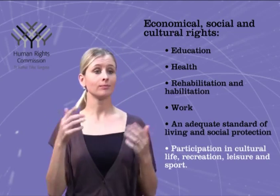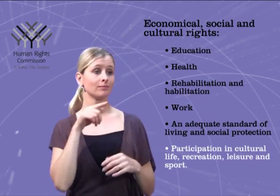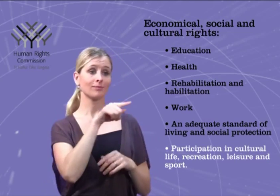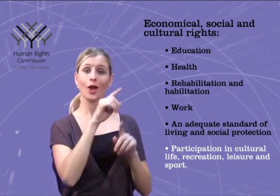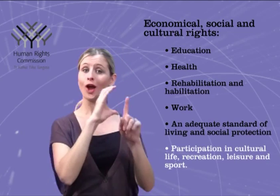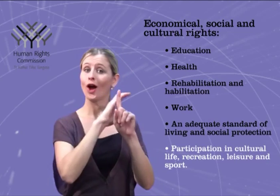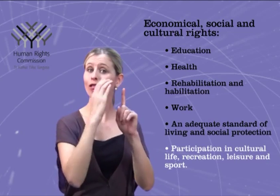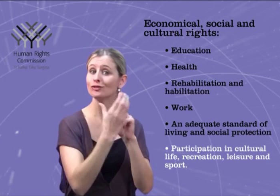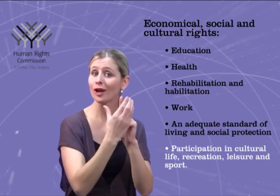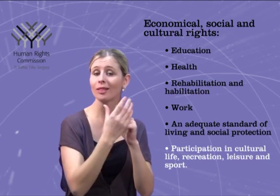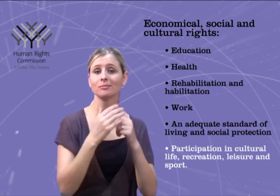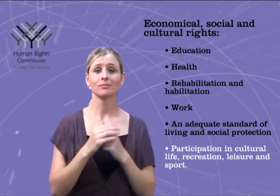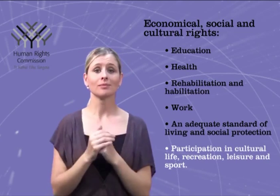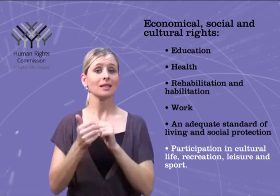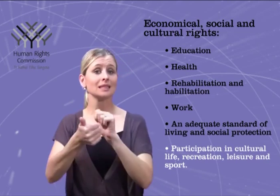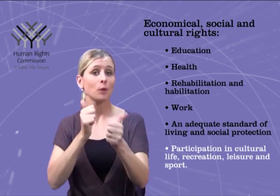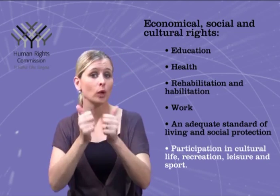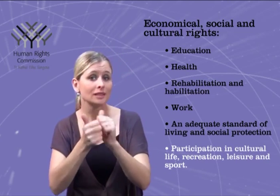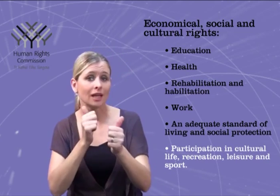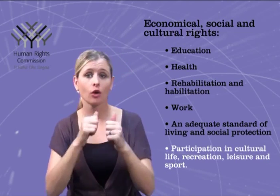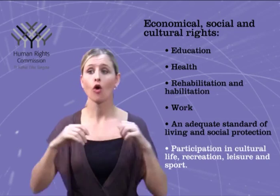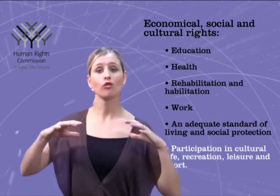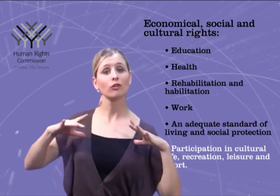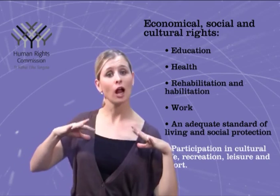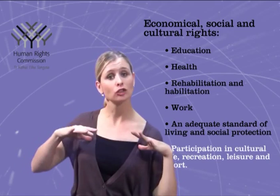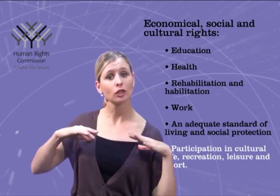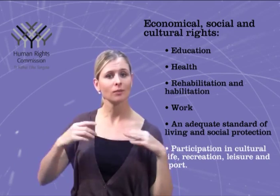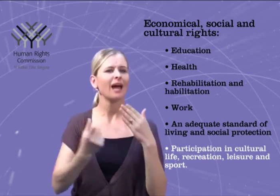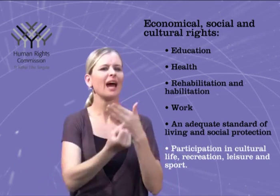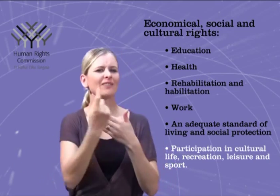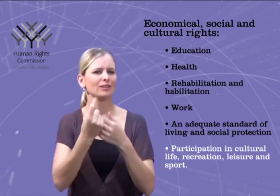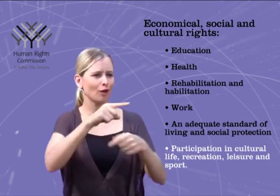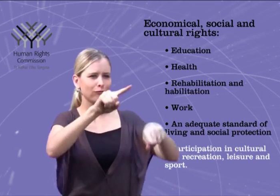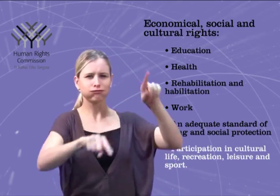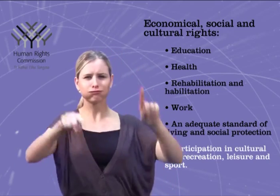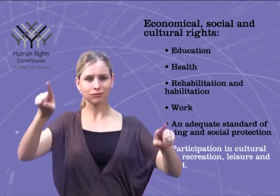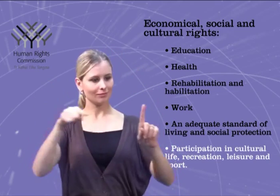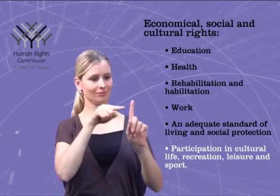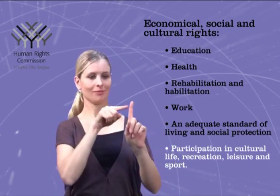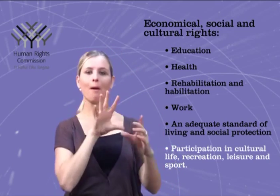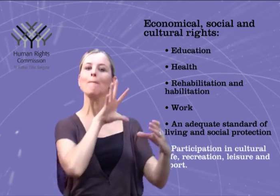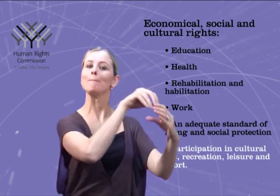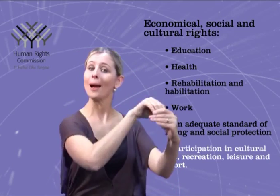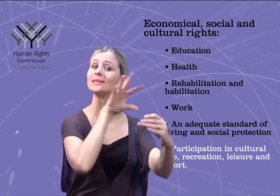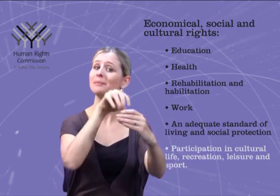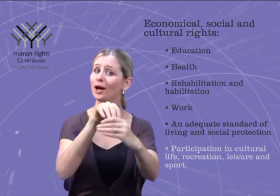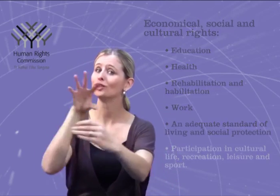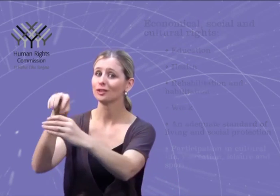and participation in cultural, recreation, leisure, and